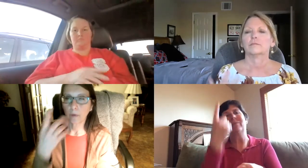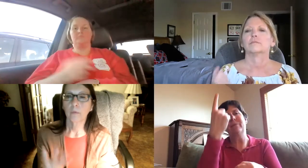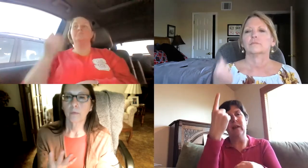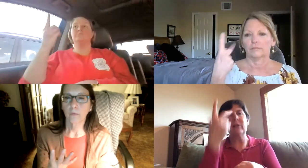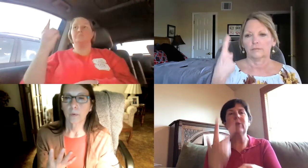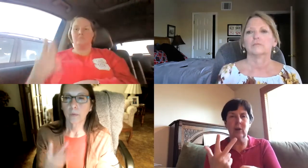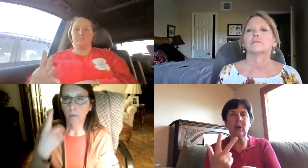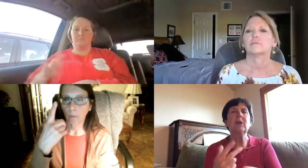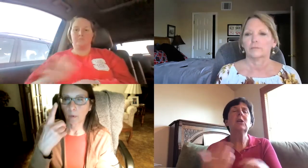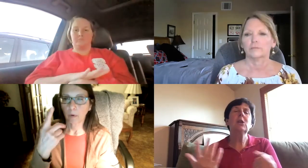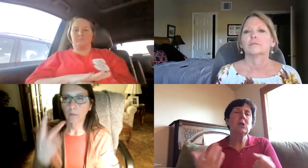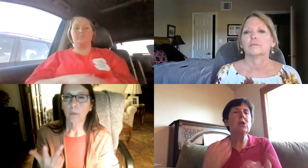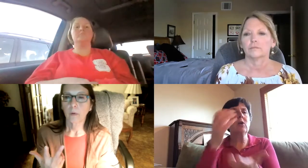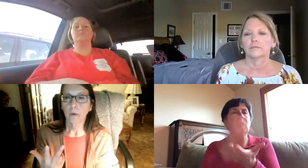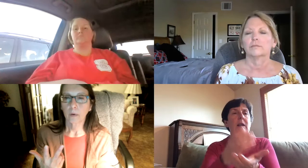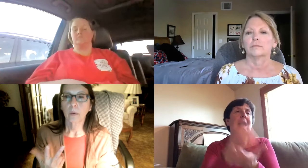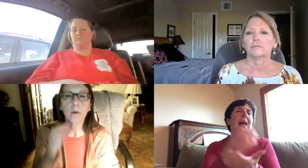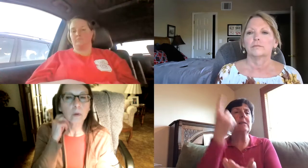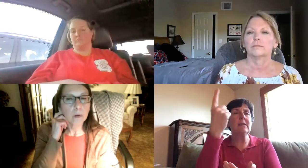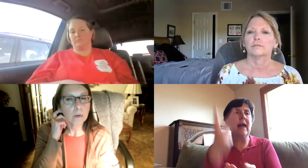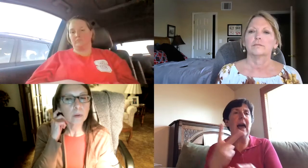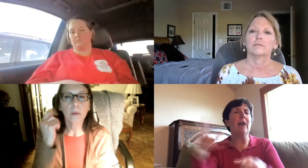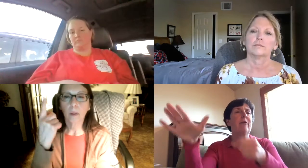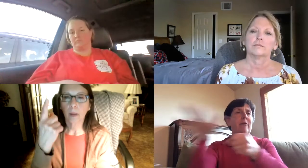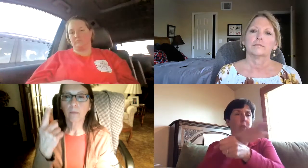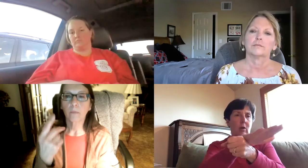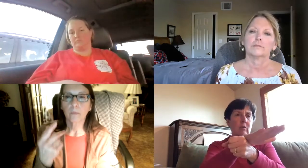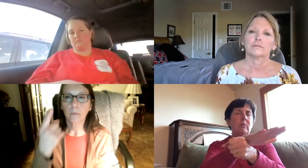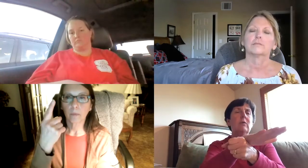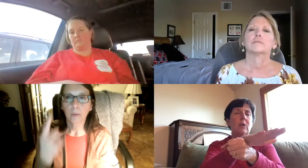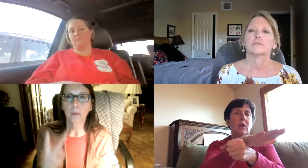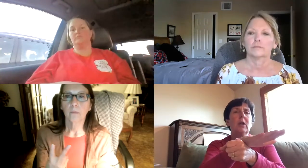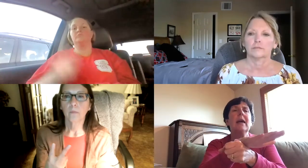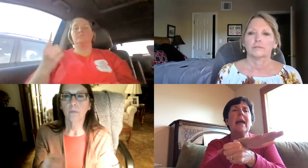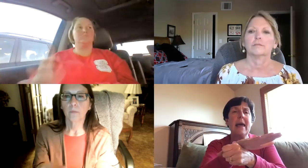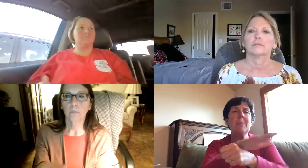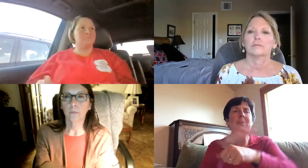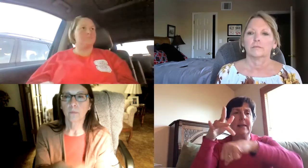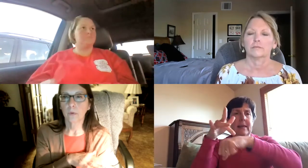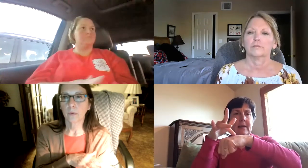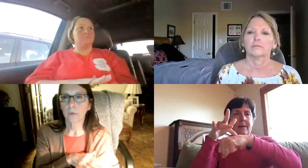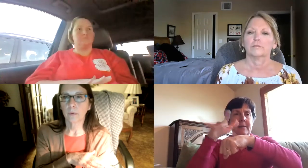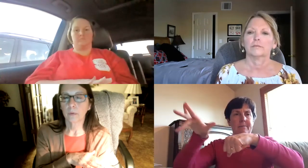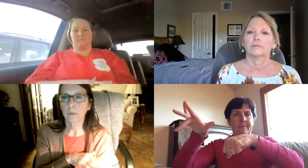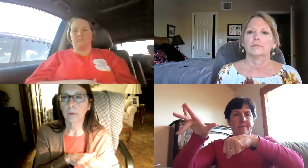1/4, 1/3. So the glass is half full. Empty